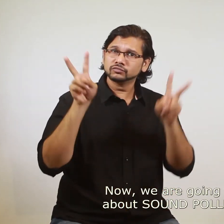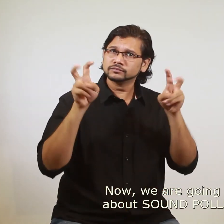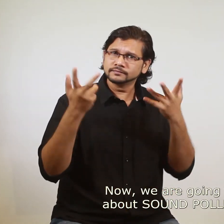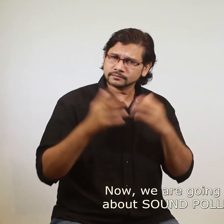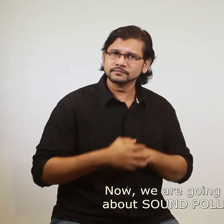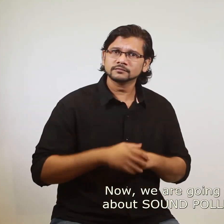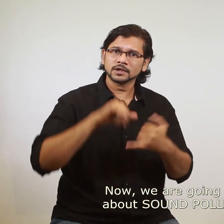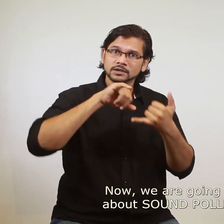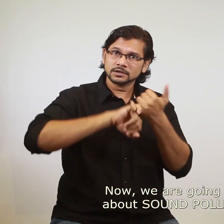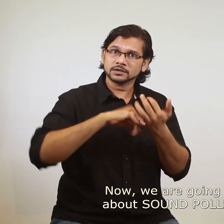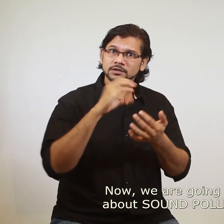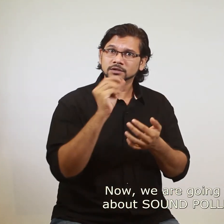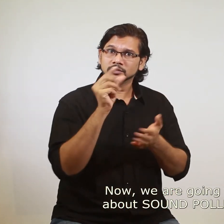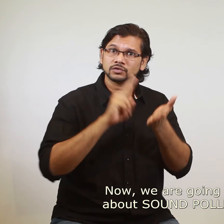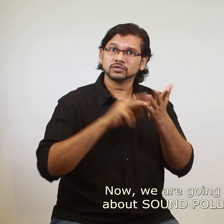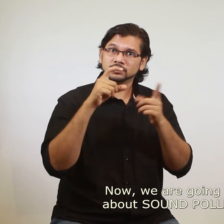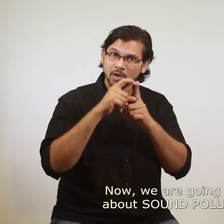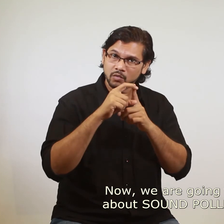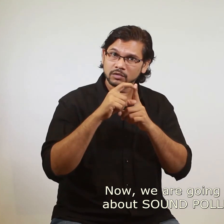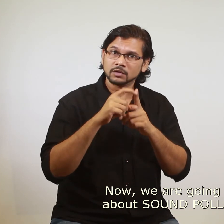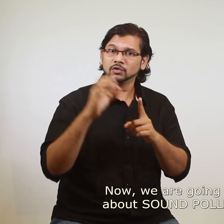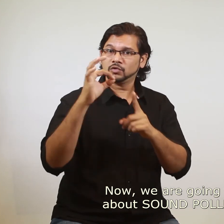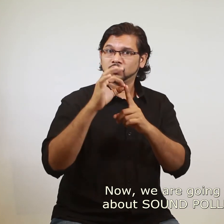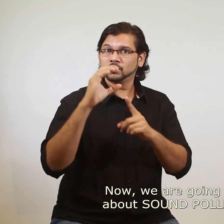Now, we are going to talk about sound pollution.